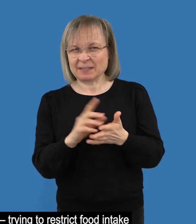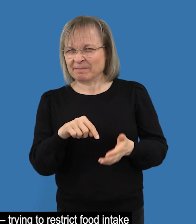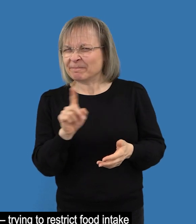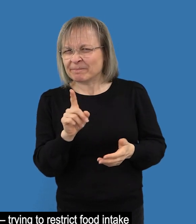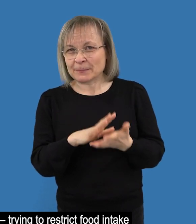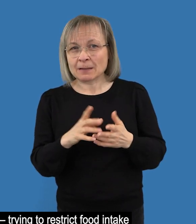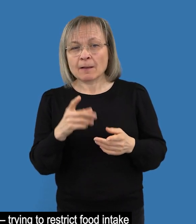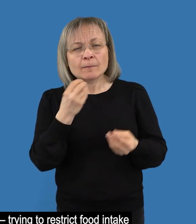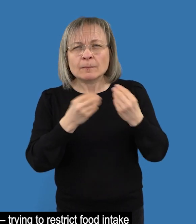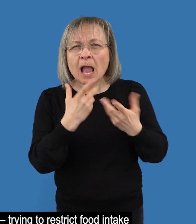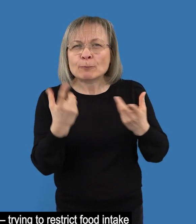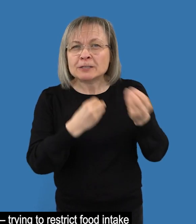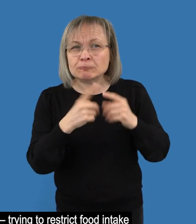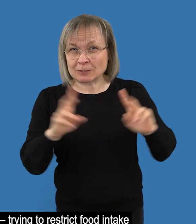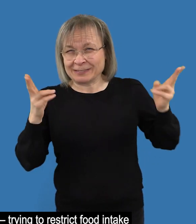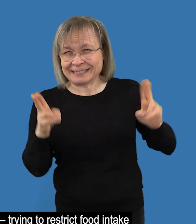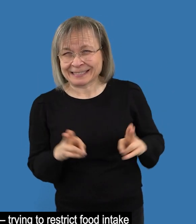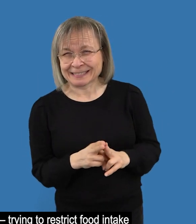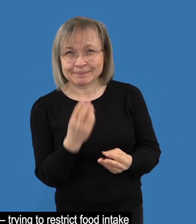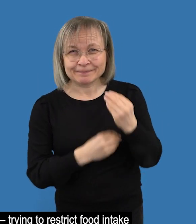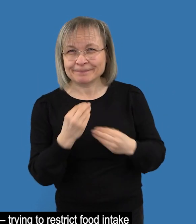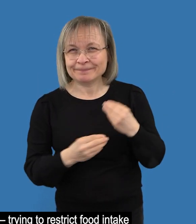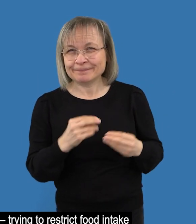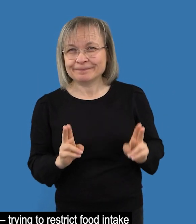Fasting, trying to restrict food intake.